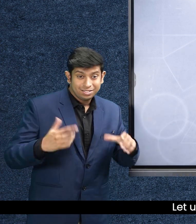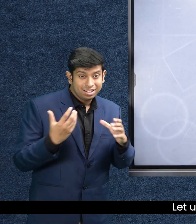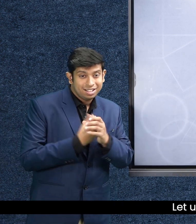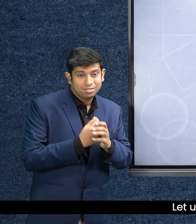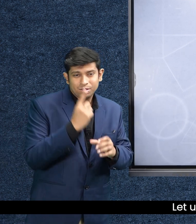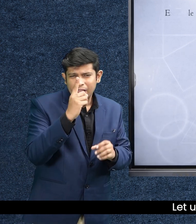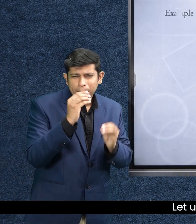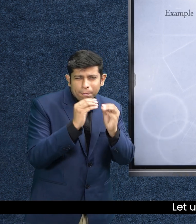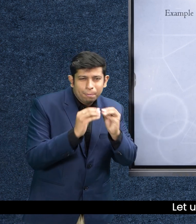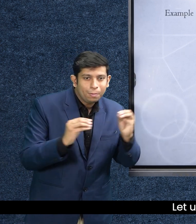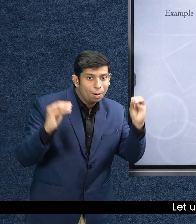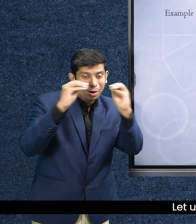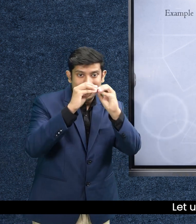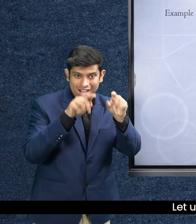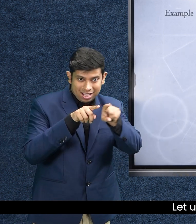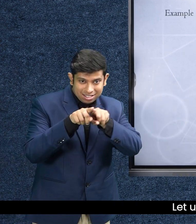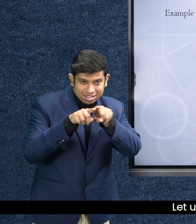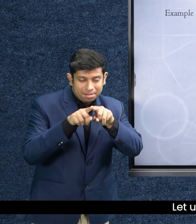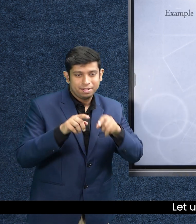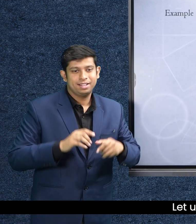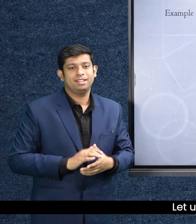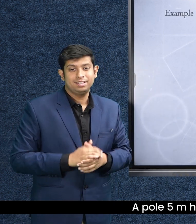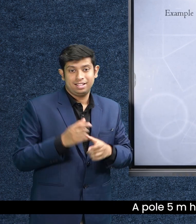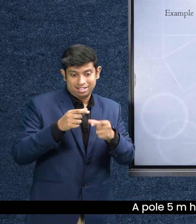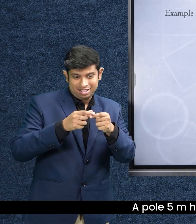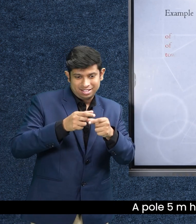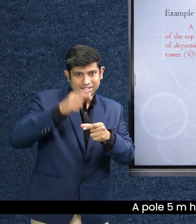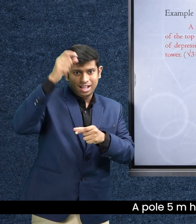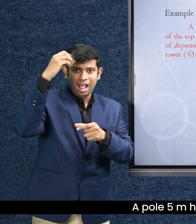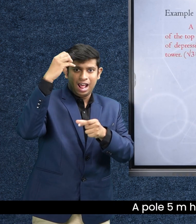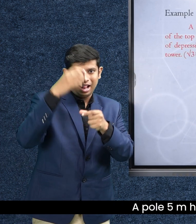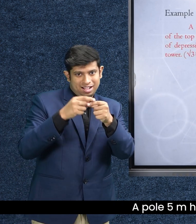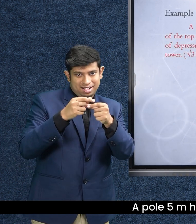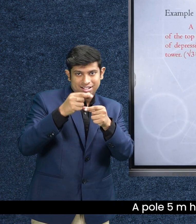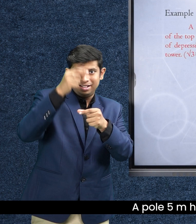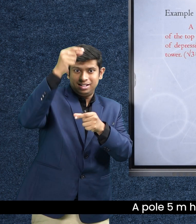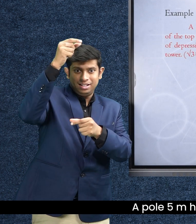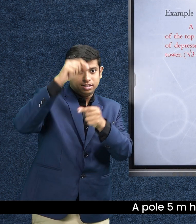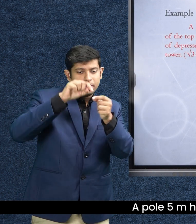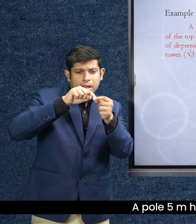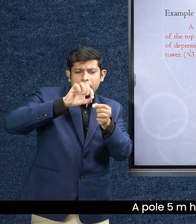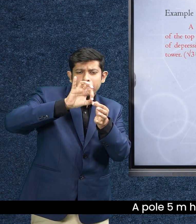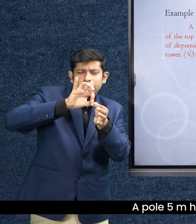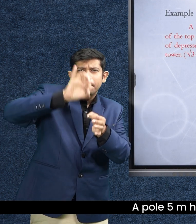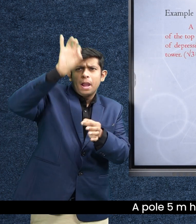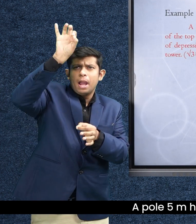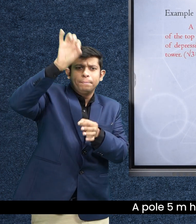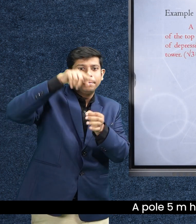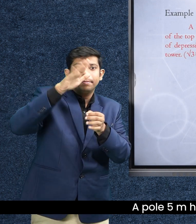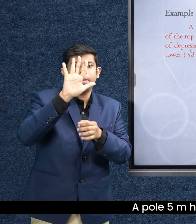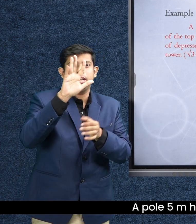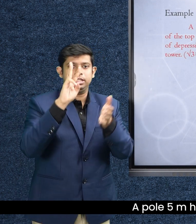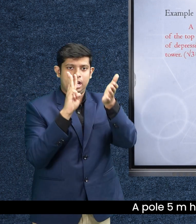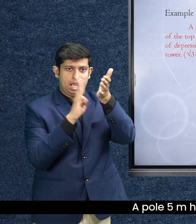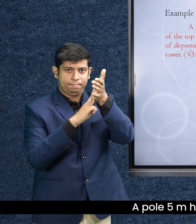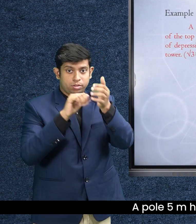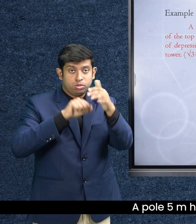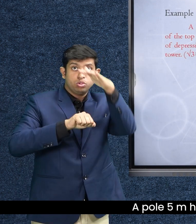Let us see one more example. A pole 5 meter high is fixed on the top of a tower.